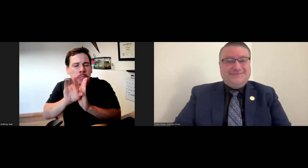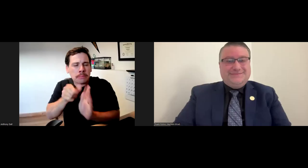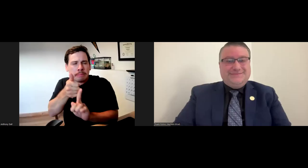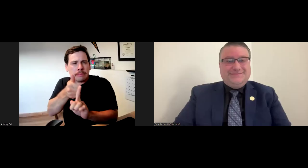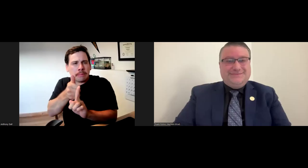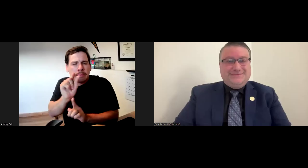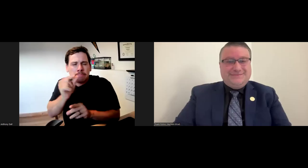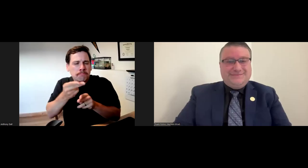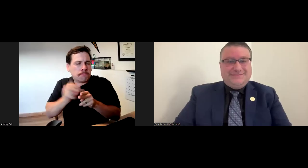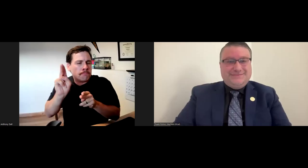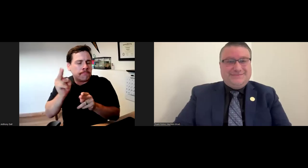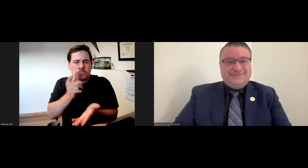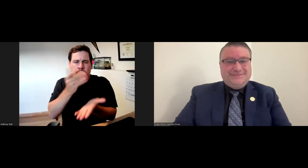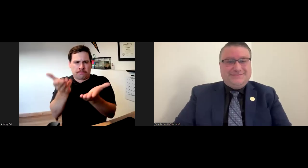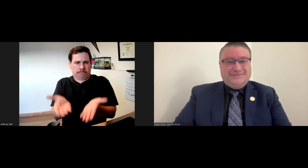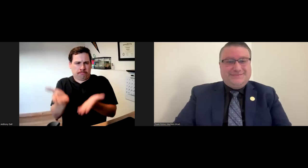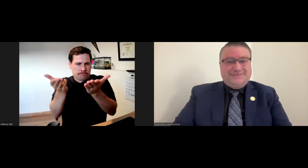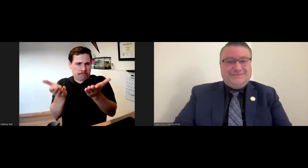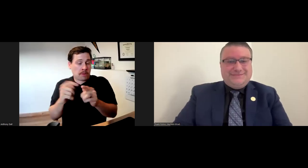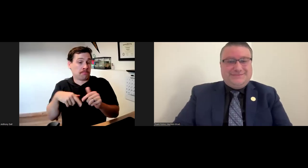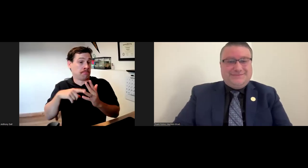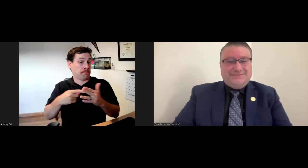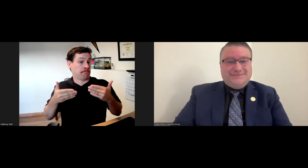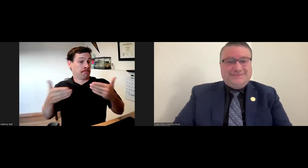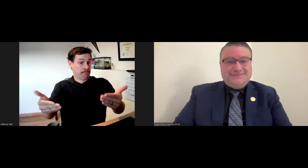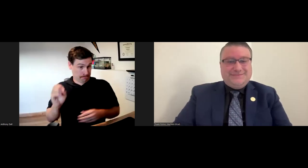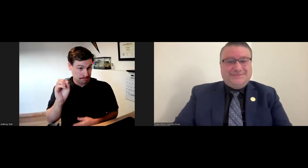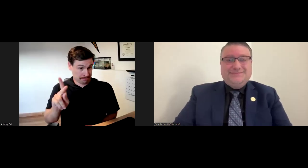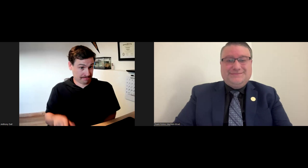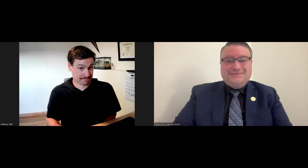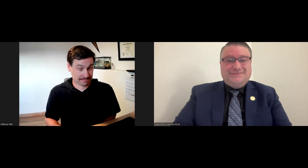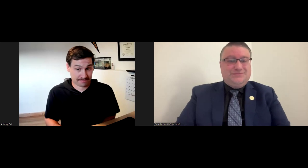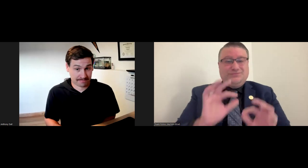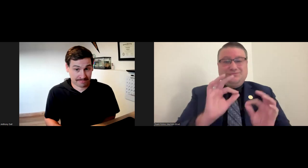And before you get into your presentation, can you briefly introduce yourself?